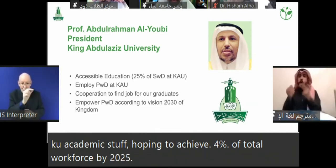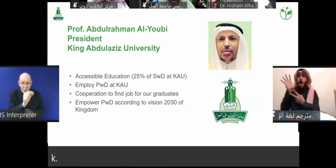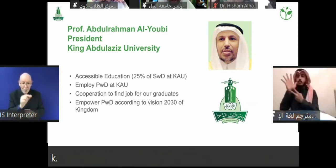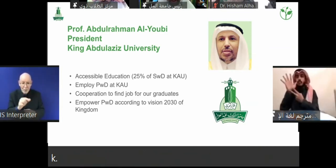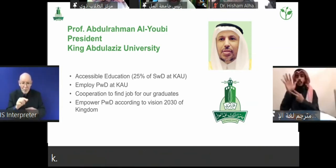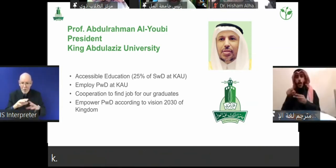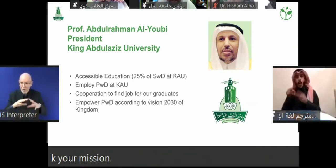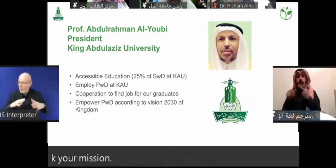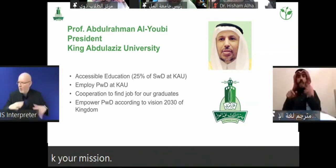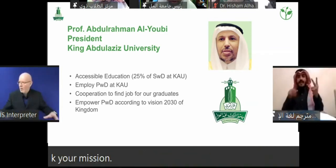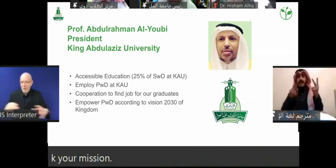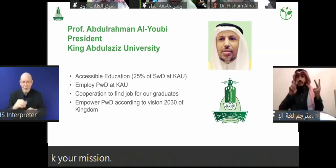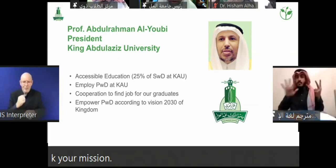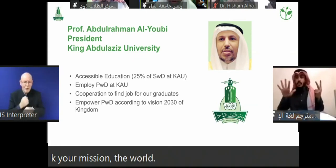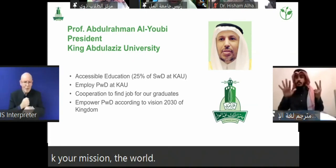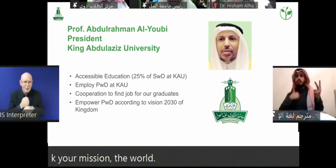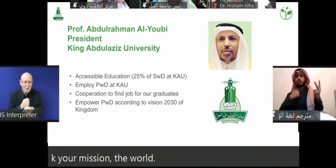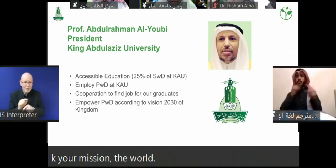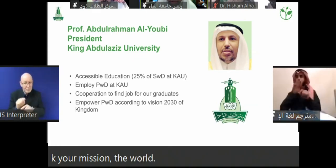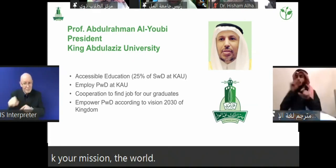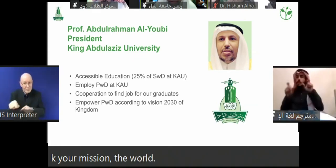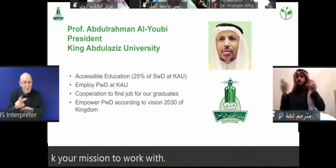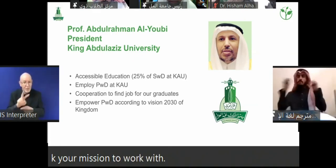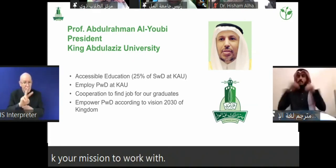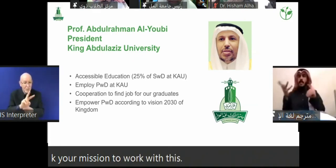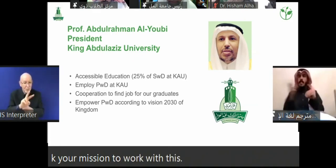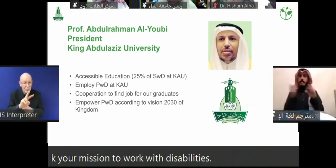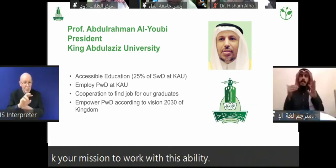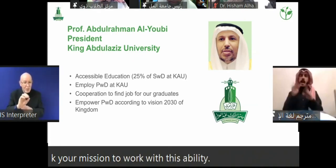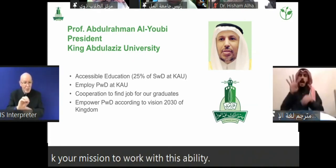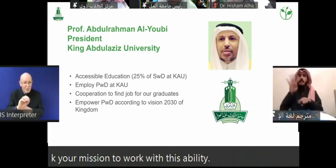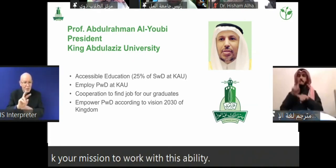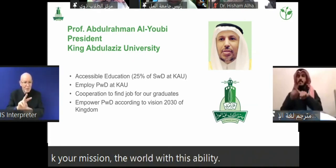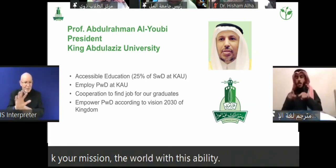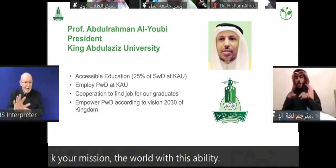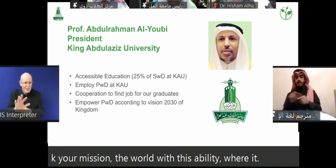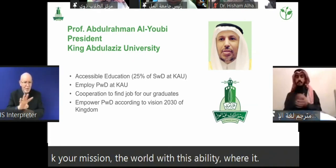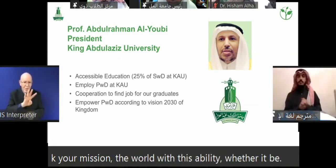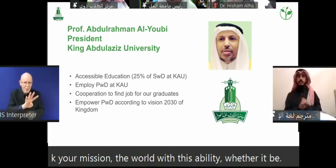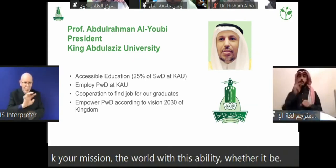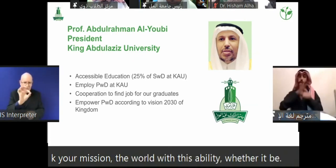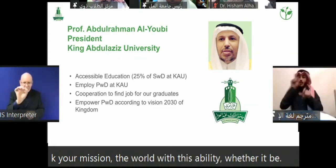2025. KEU mission towards students with disability